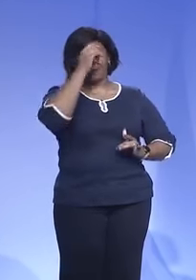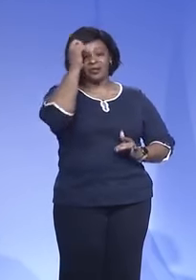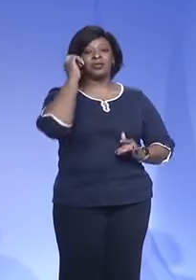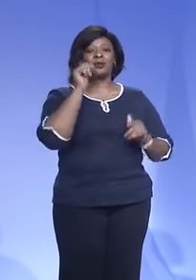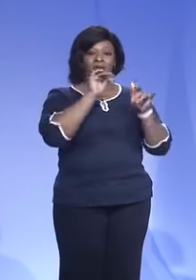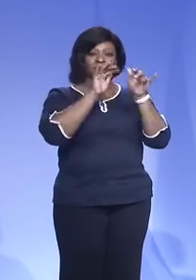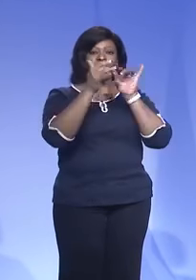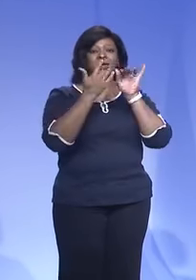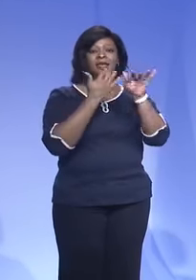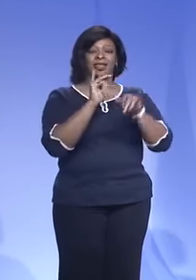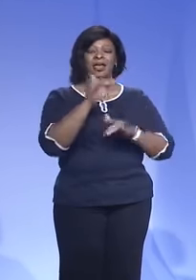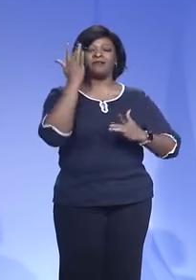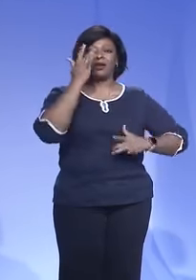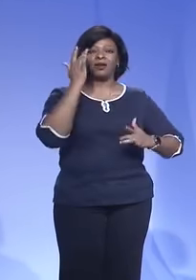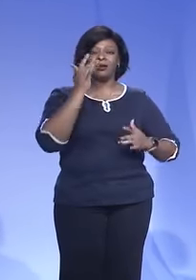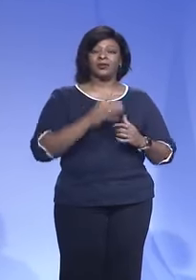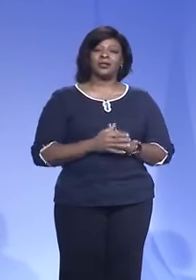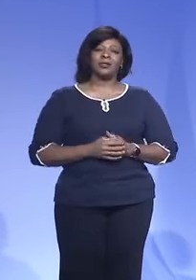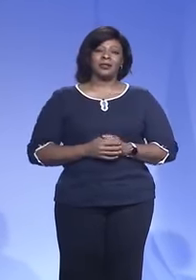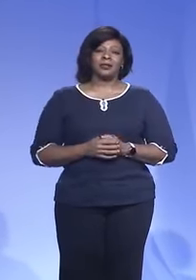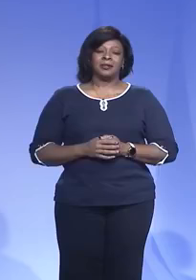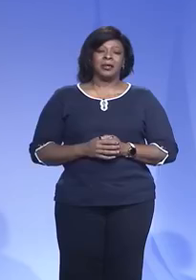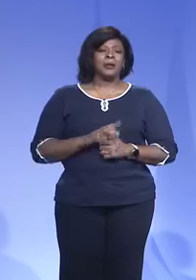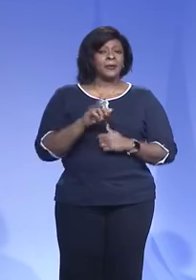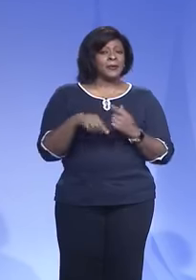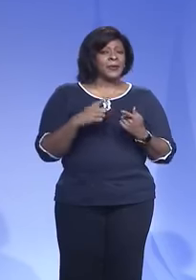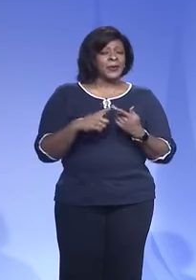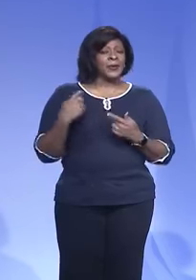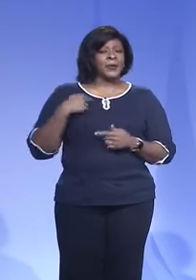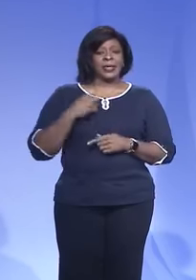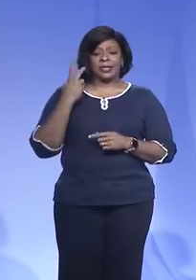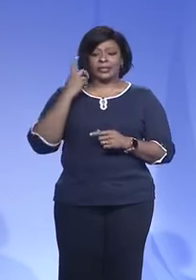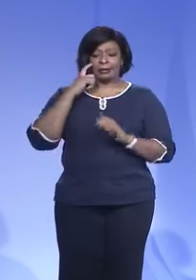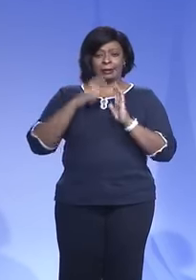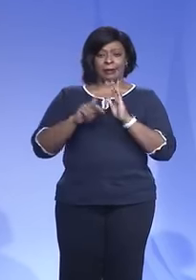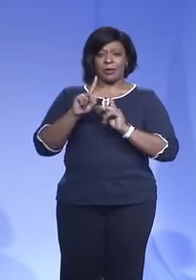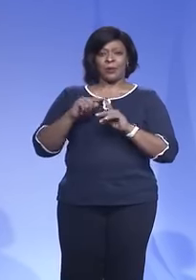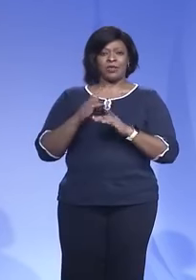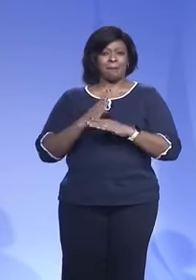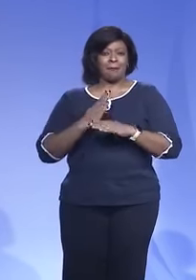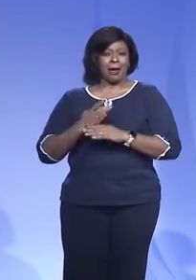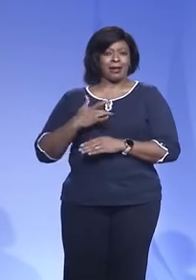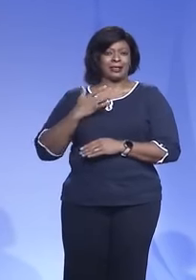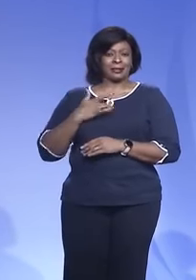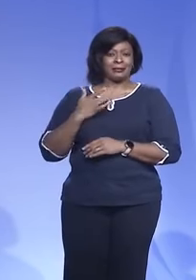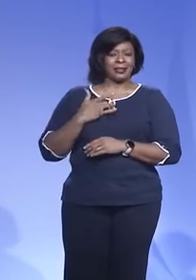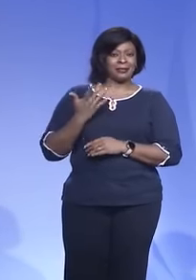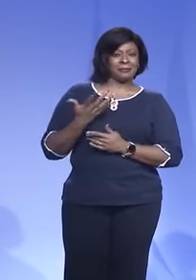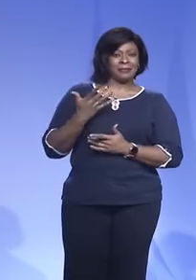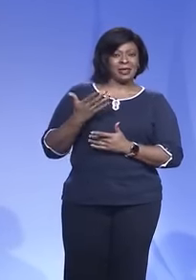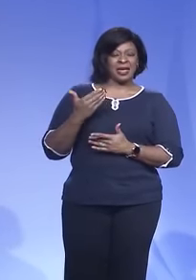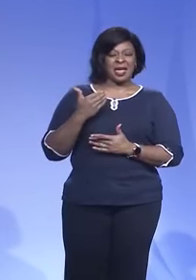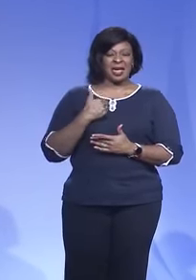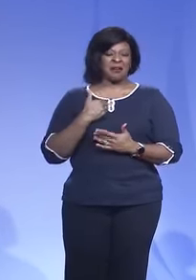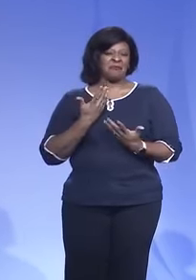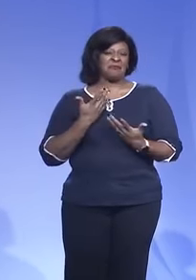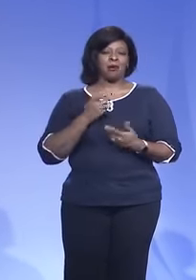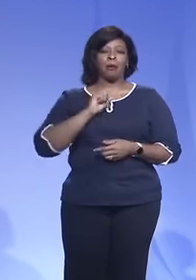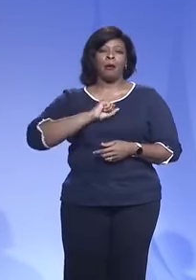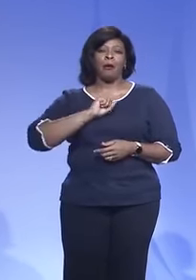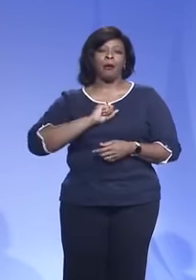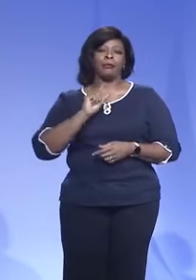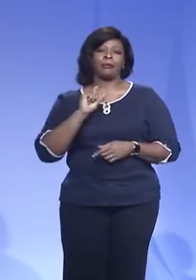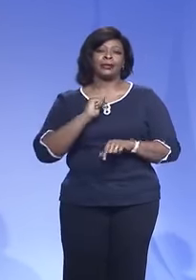the virus. And when we see people with mild symptoms, they maybe have a new onset